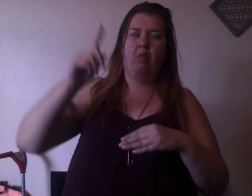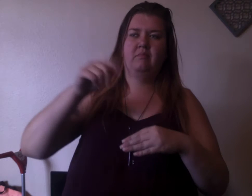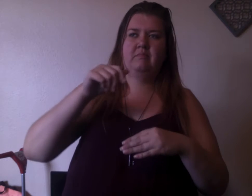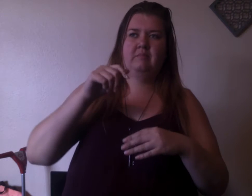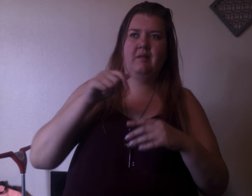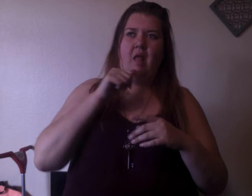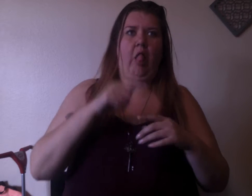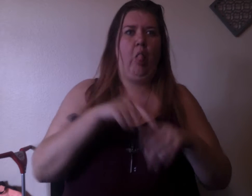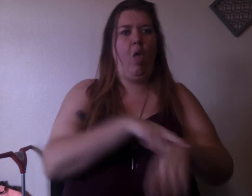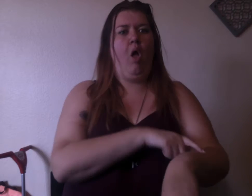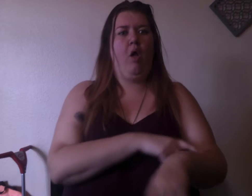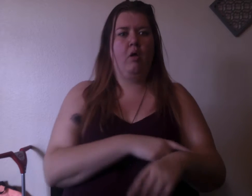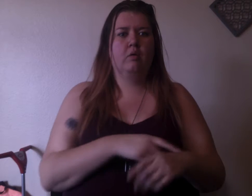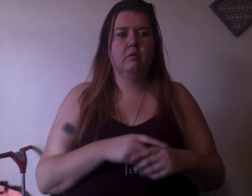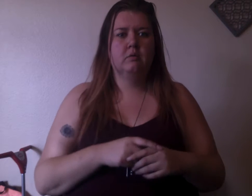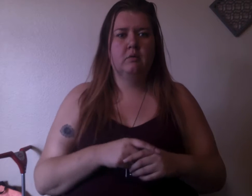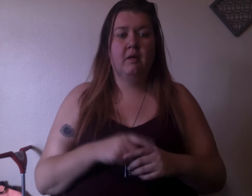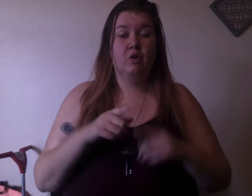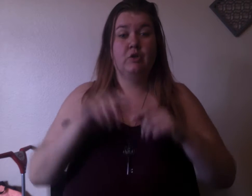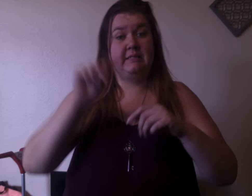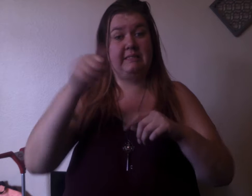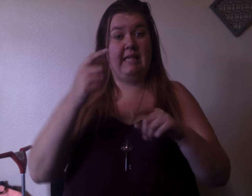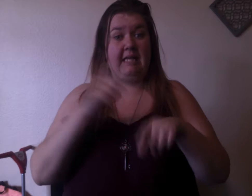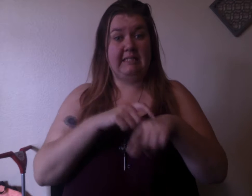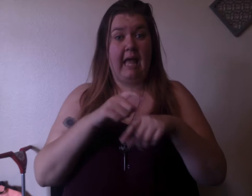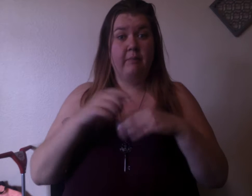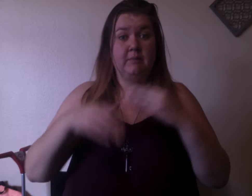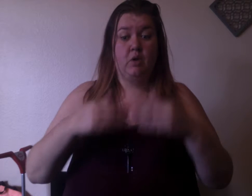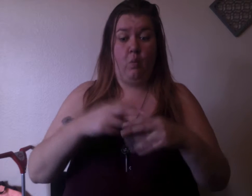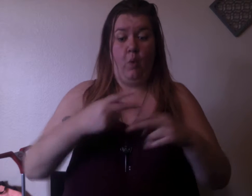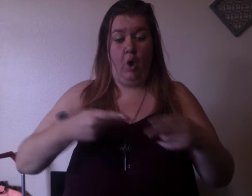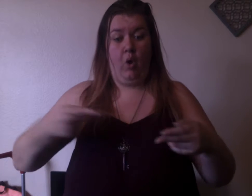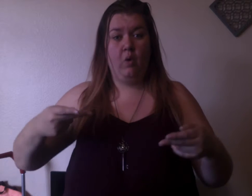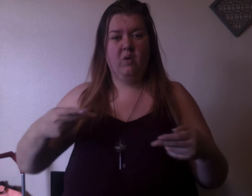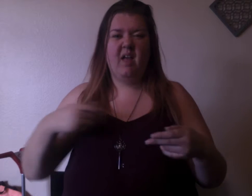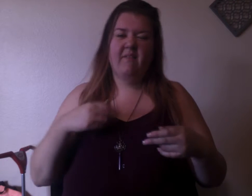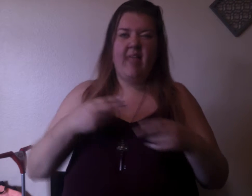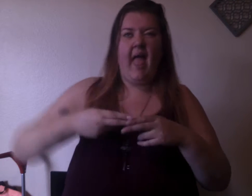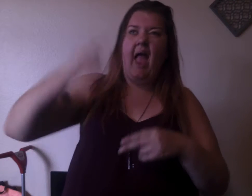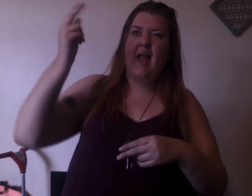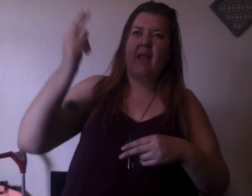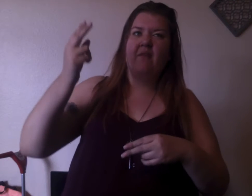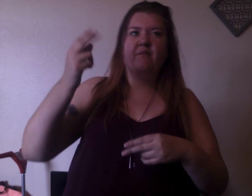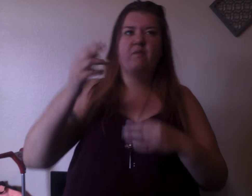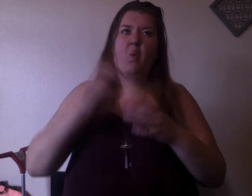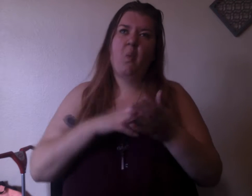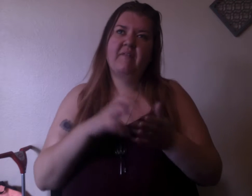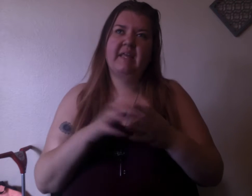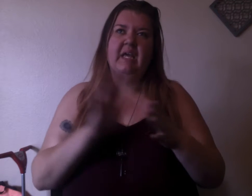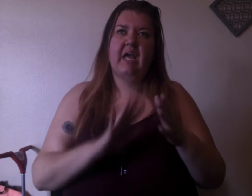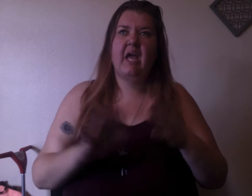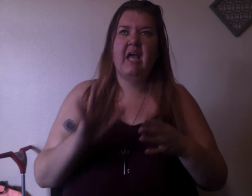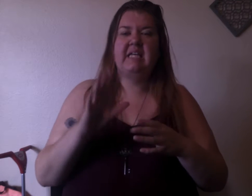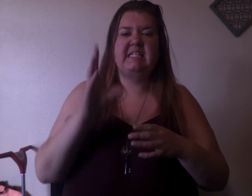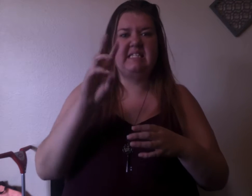you were to do that 10 times in a row, you'll get to the height of roughly a 60-story skyscraper. So once again, if you took me